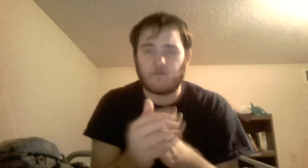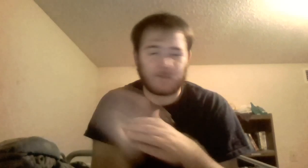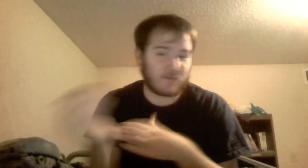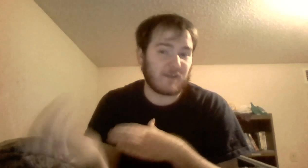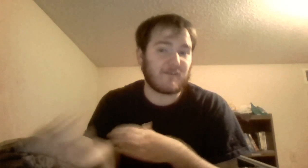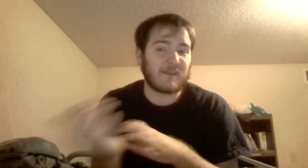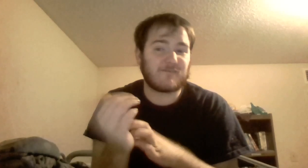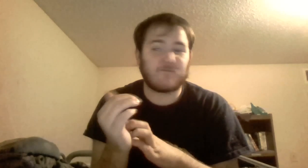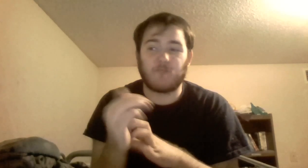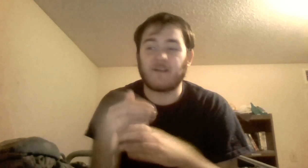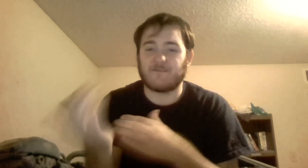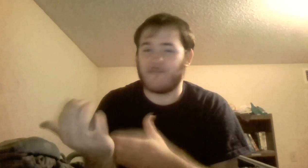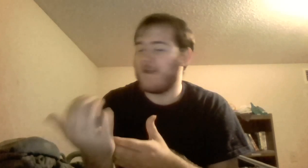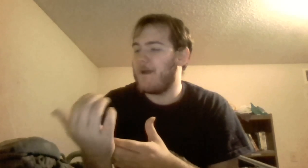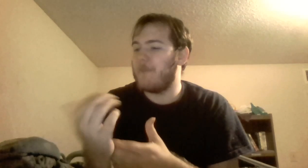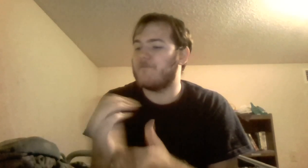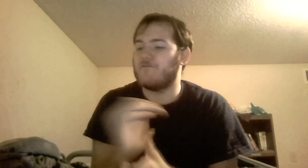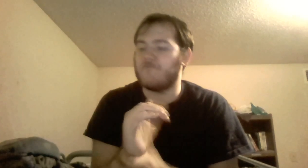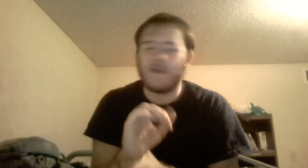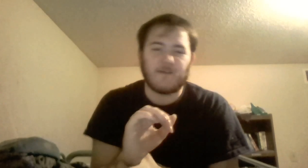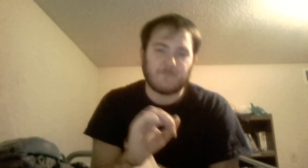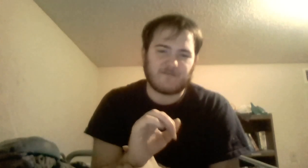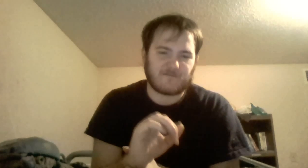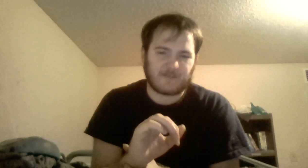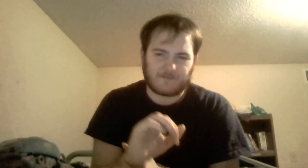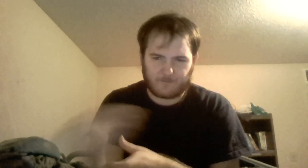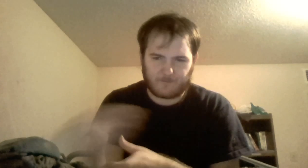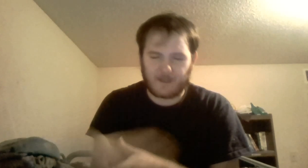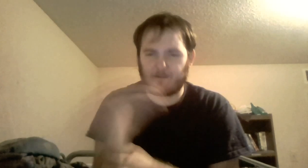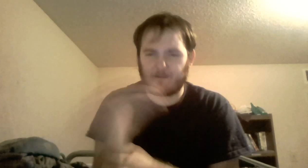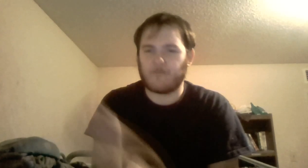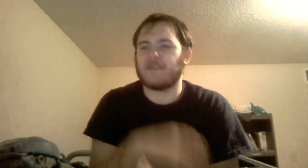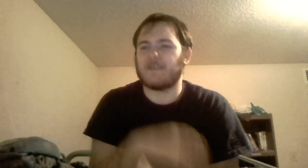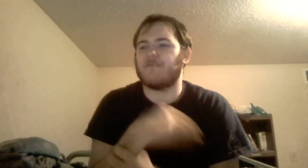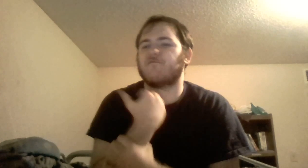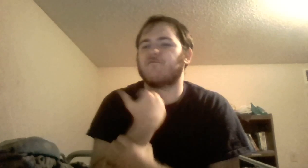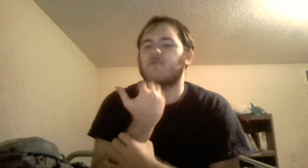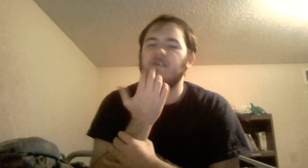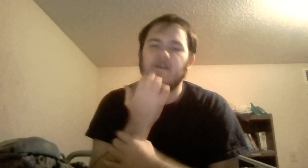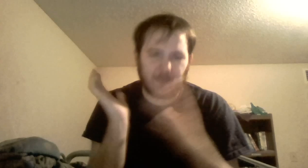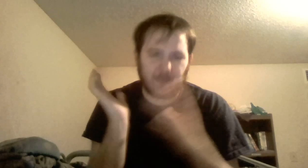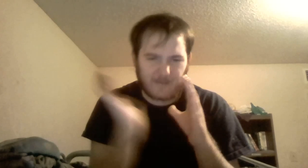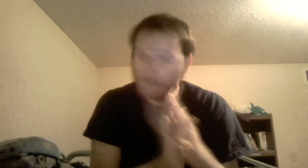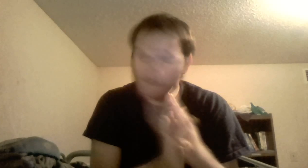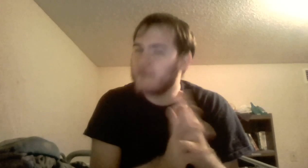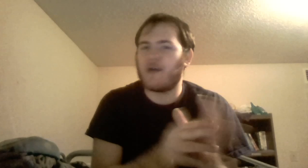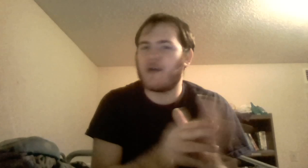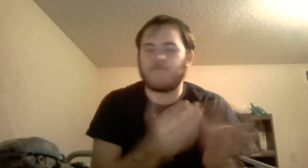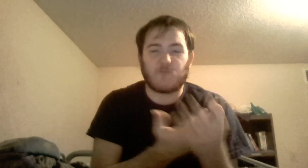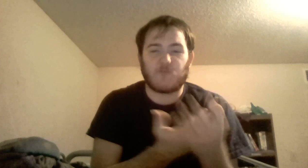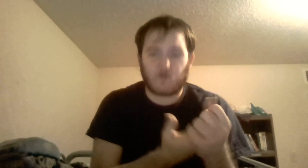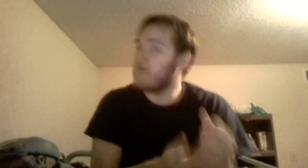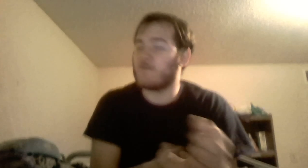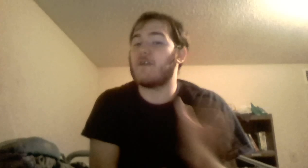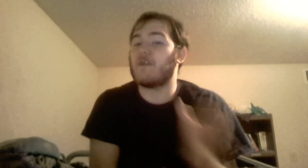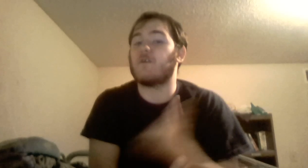and it's kind of nice to plug it to them, to them, and showing, you know, petting them at the end of that short. And now here, it's out to her grandmother, they are